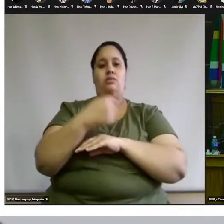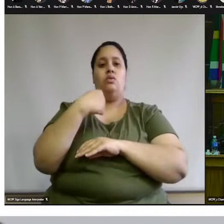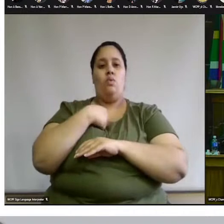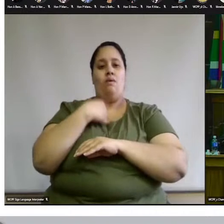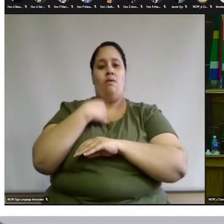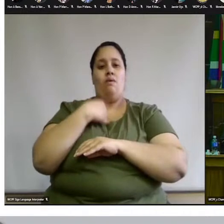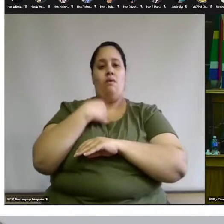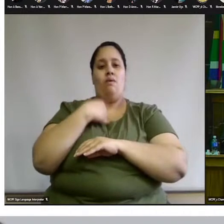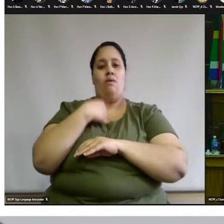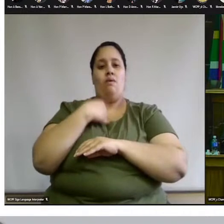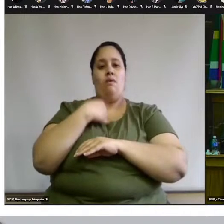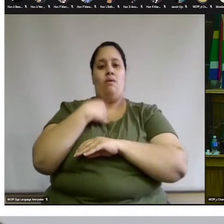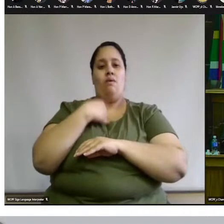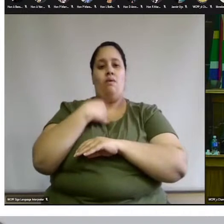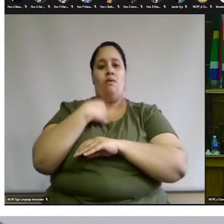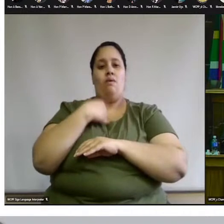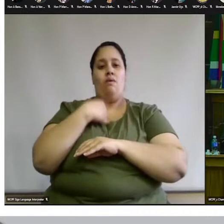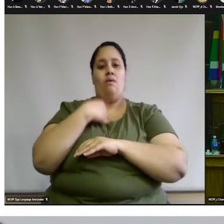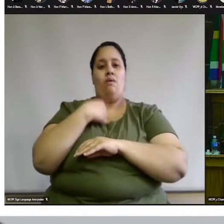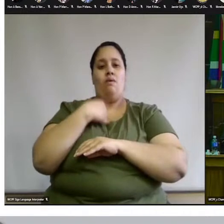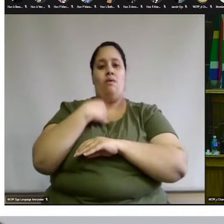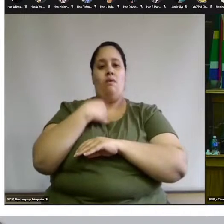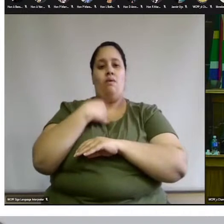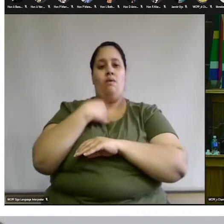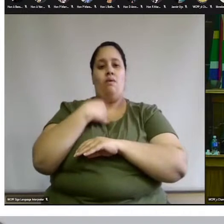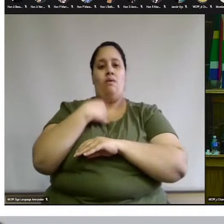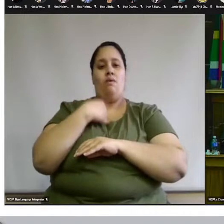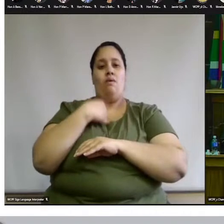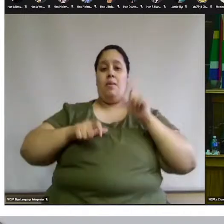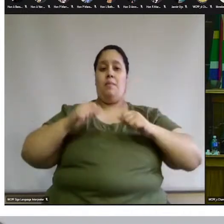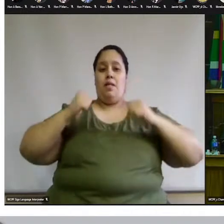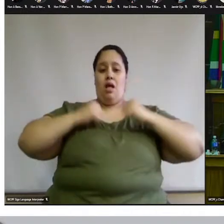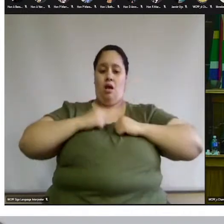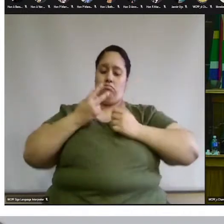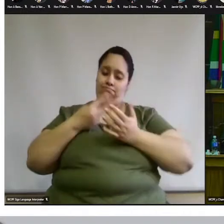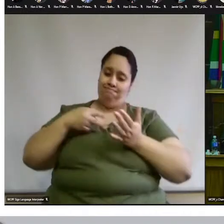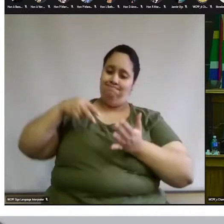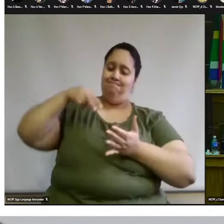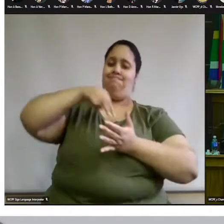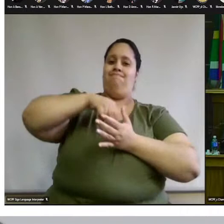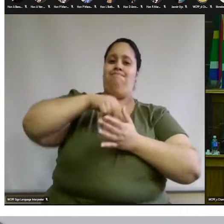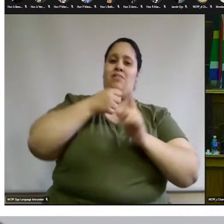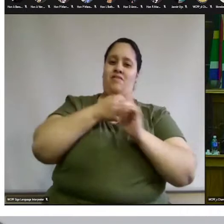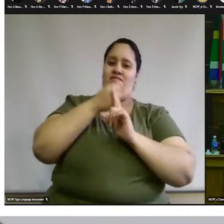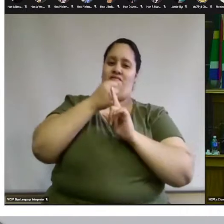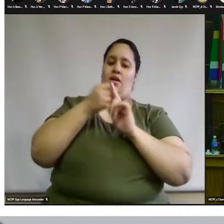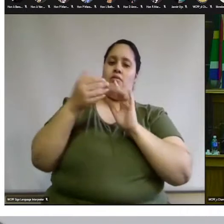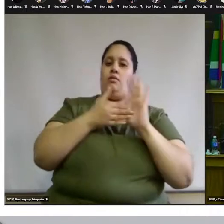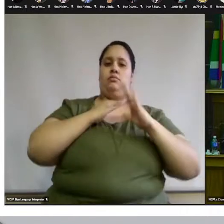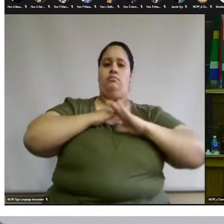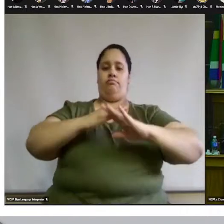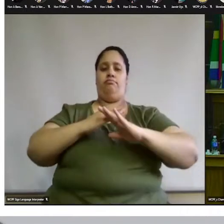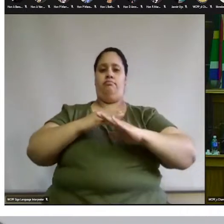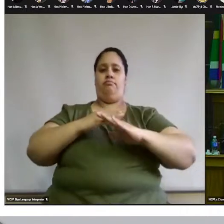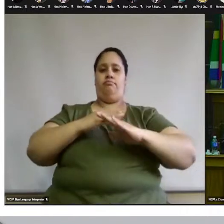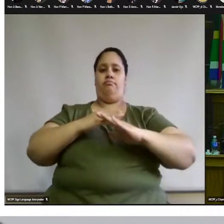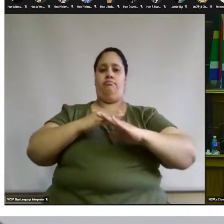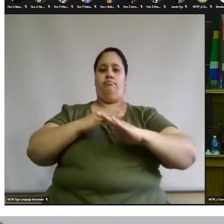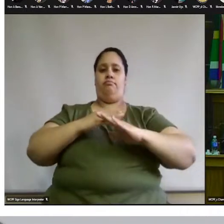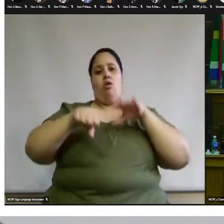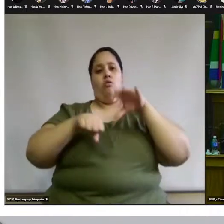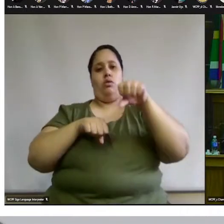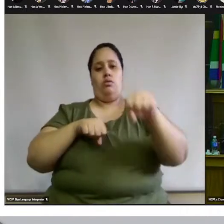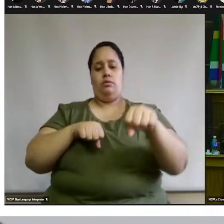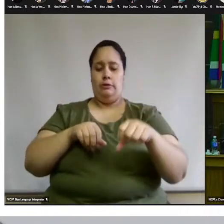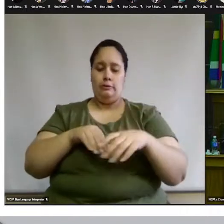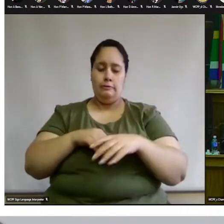have a positive history as our people stood up against oppression and colonialism. Biko also quoted,